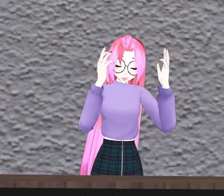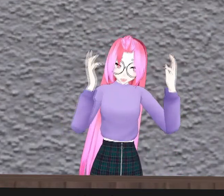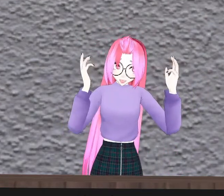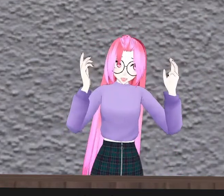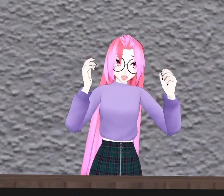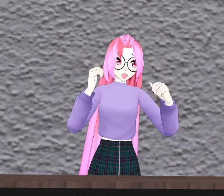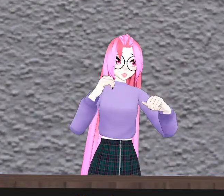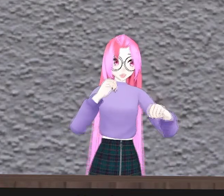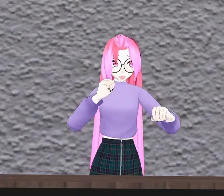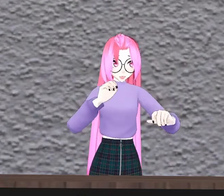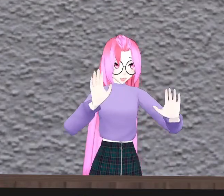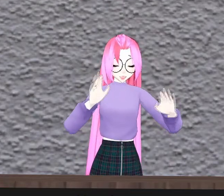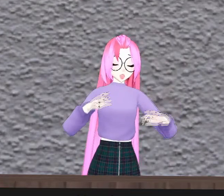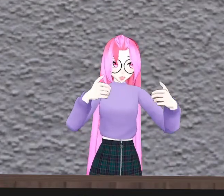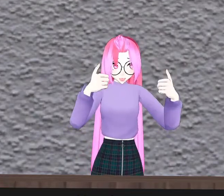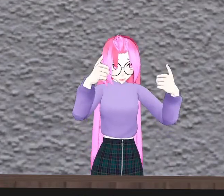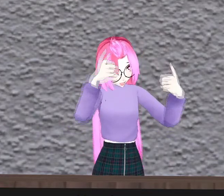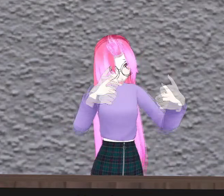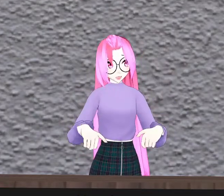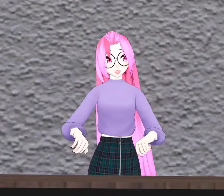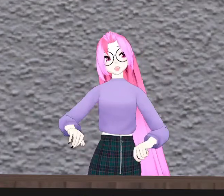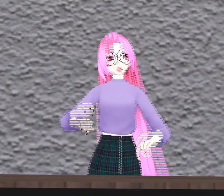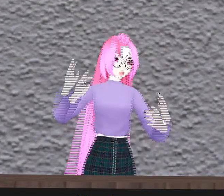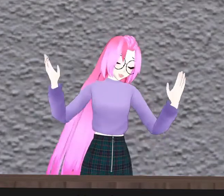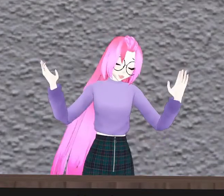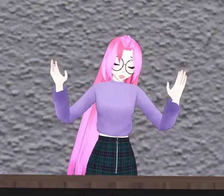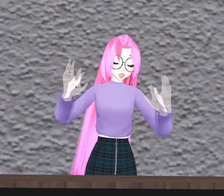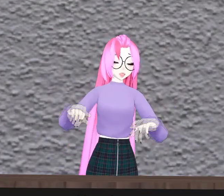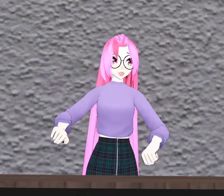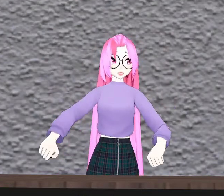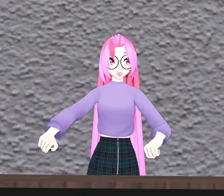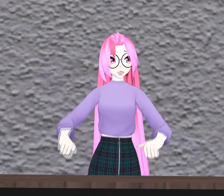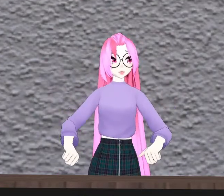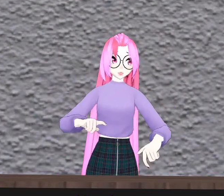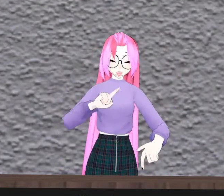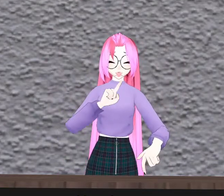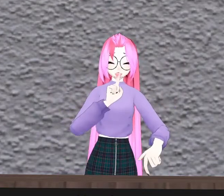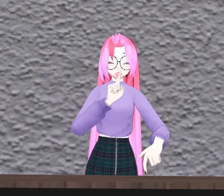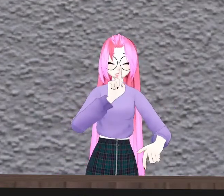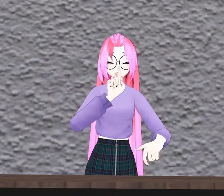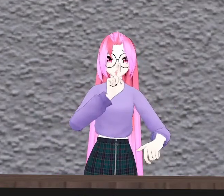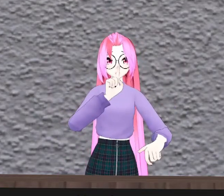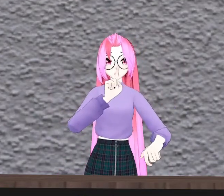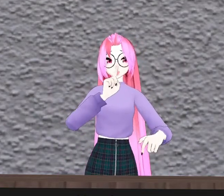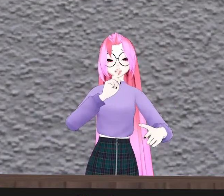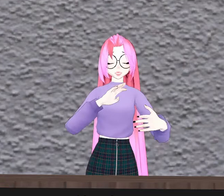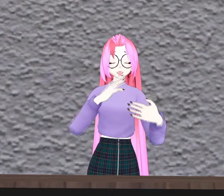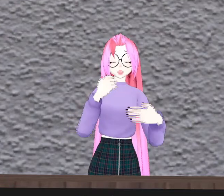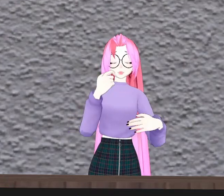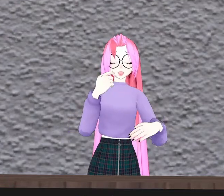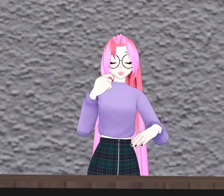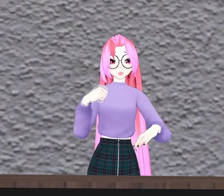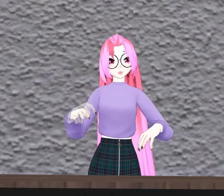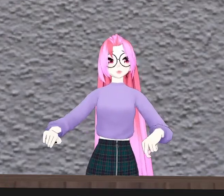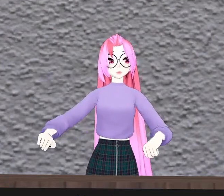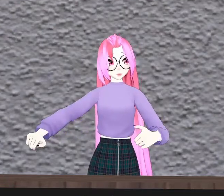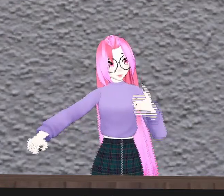from VR, so be slow. And they'll be like, okay, that's all you need to say. But yeah, good question. Right, cool. Thank you.